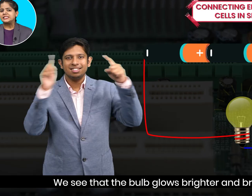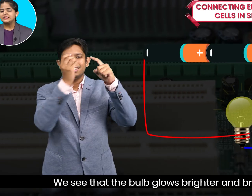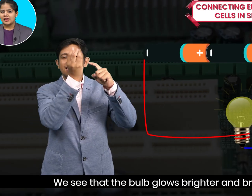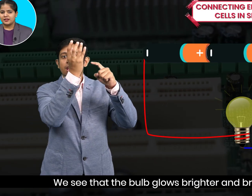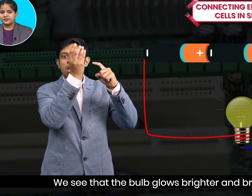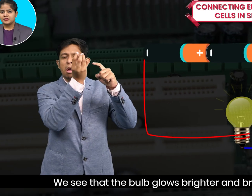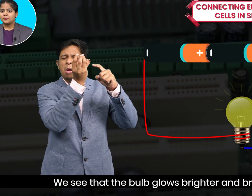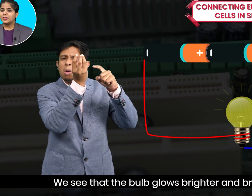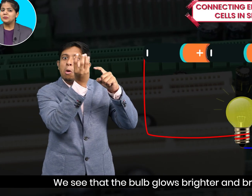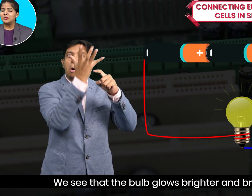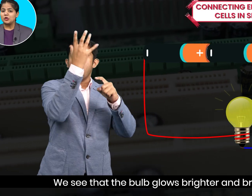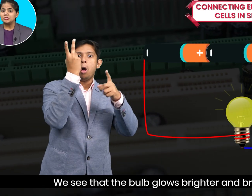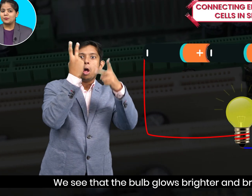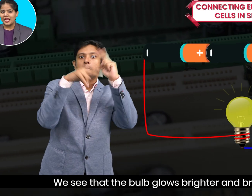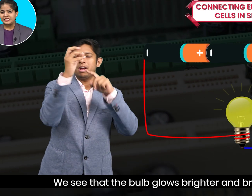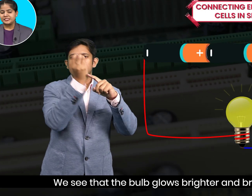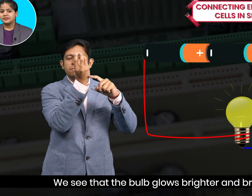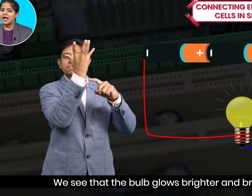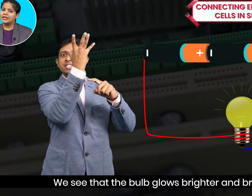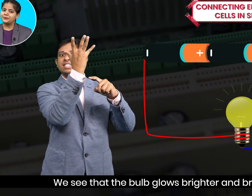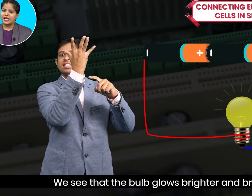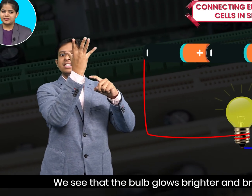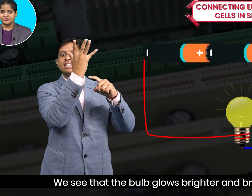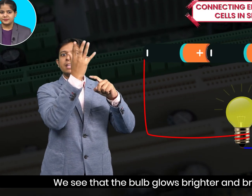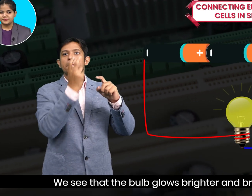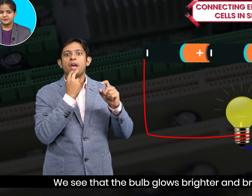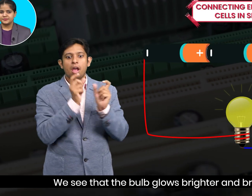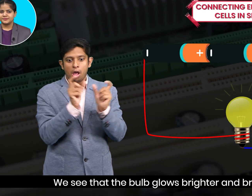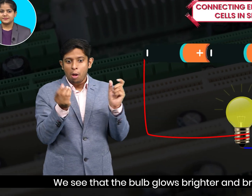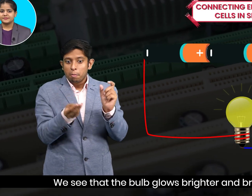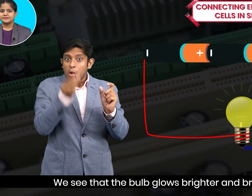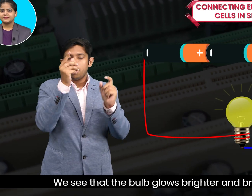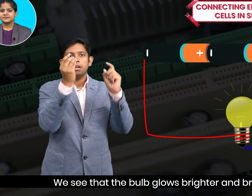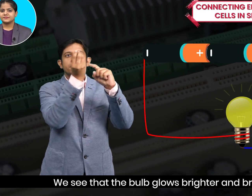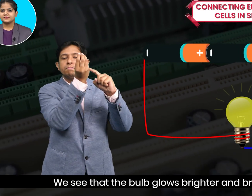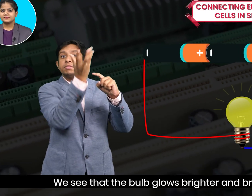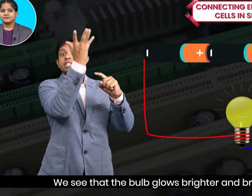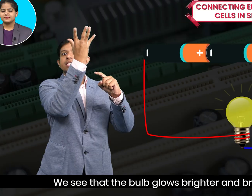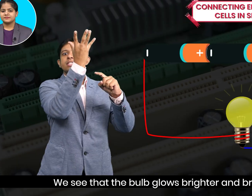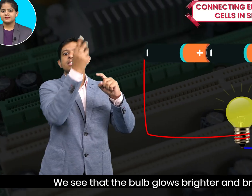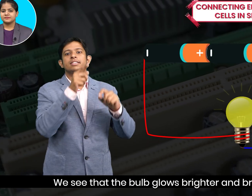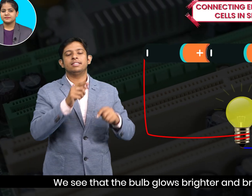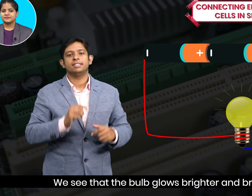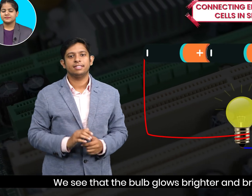We see that the bulb glows brighter and brighter.